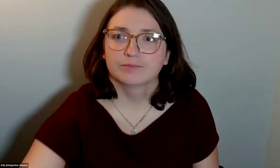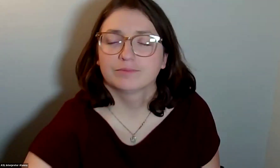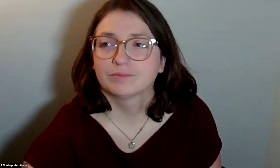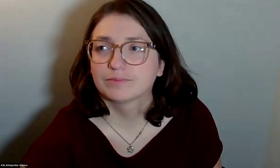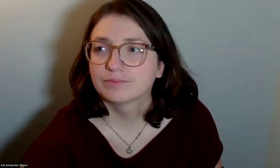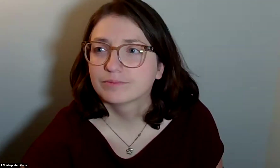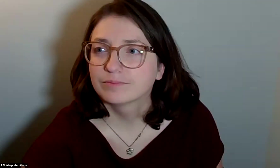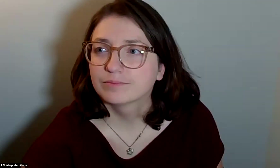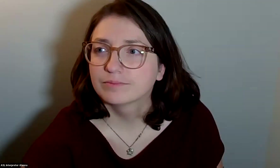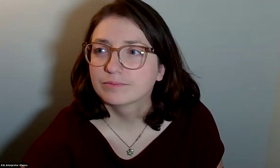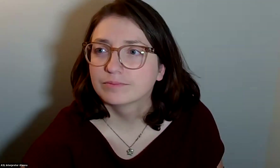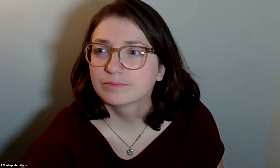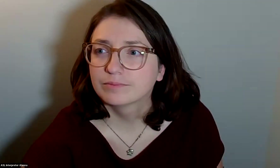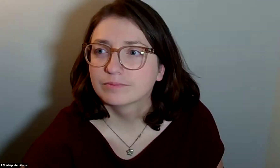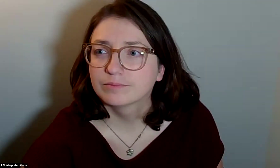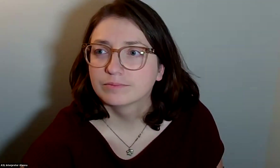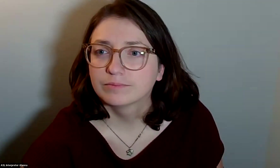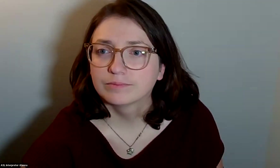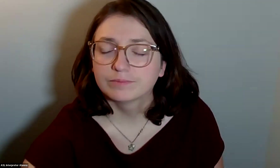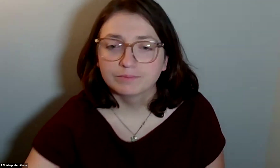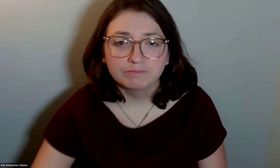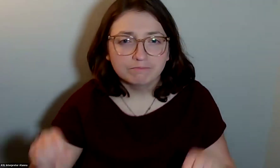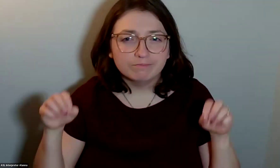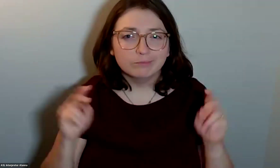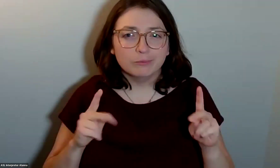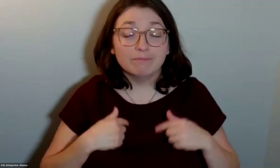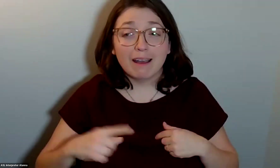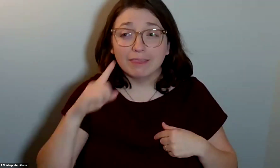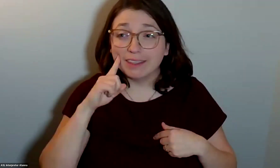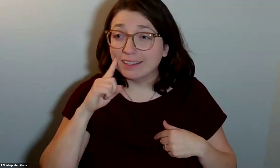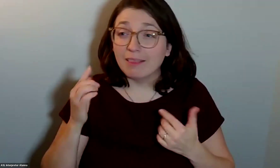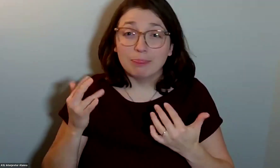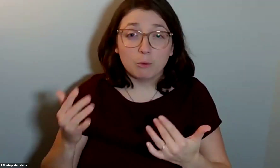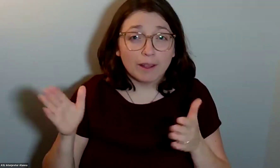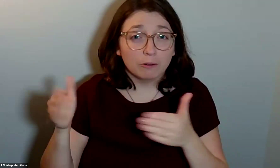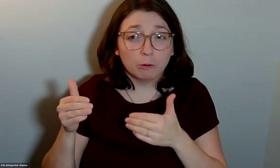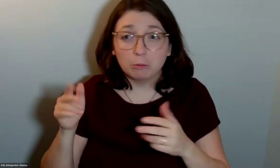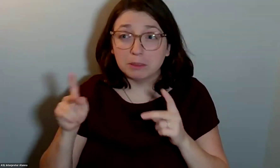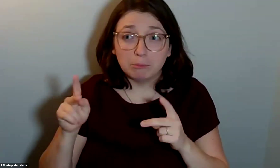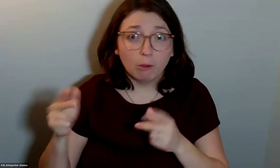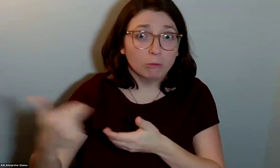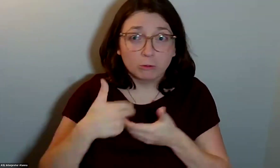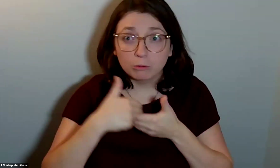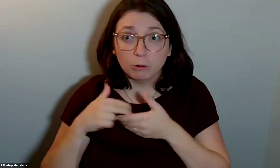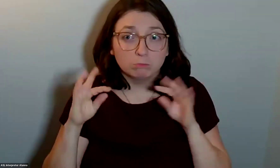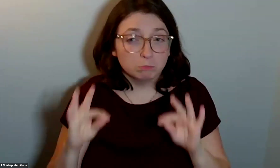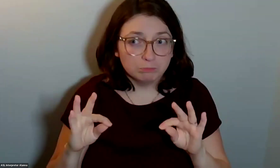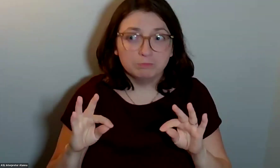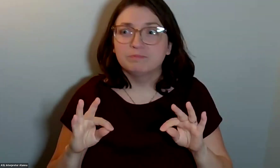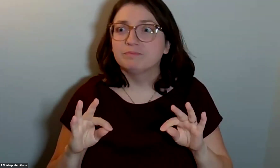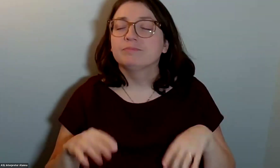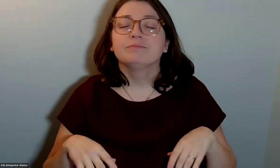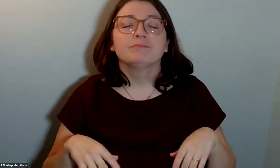All right. I think everybody in the waiting room is in and people can trickle in. Well, good evening and